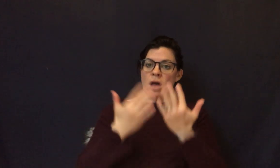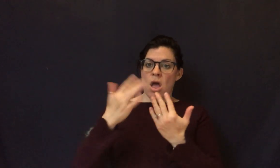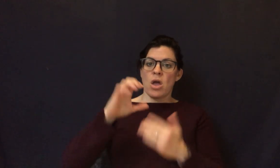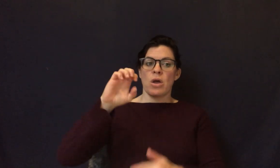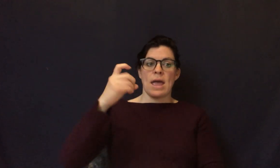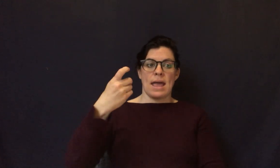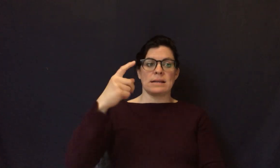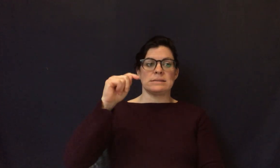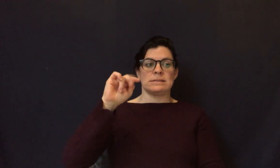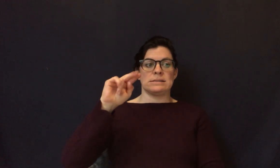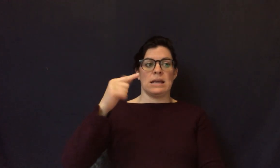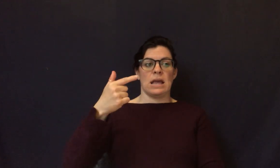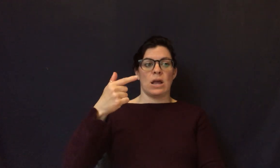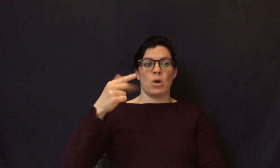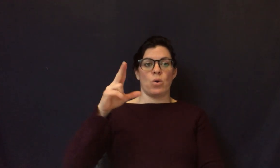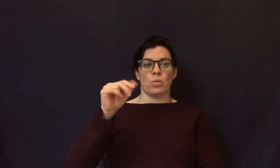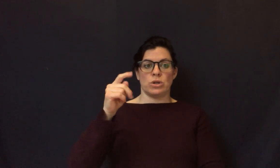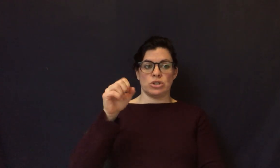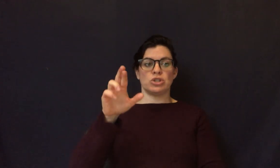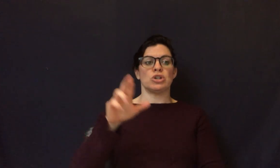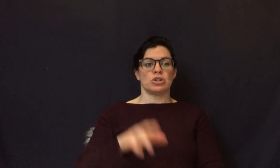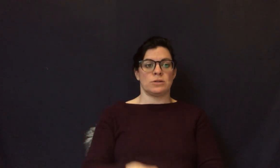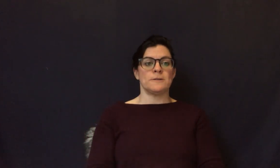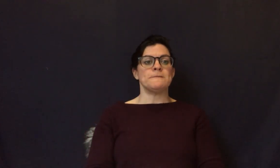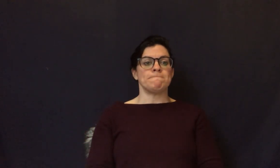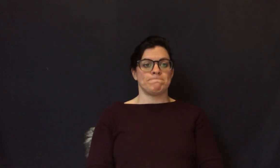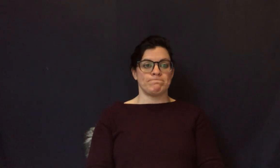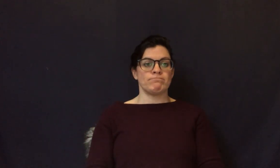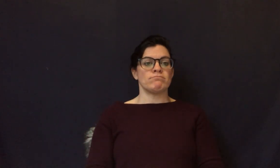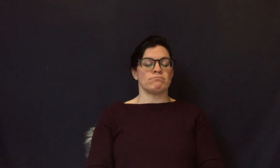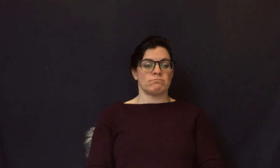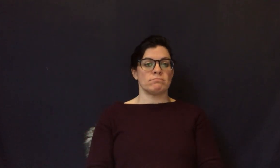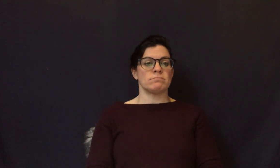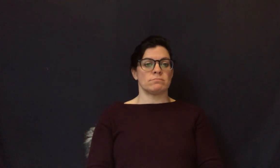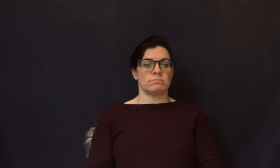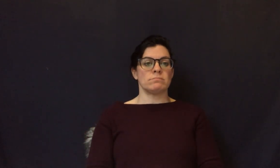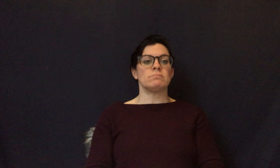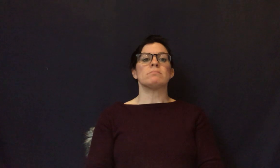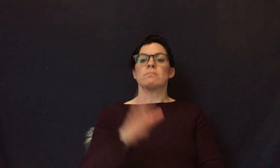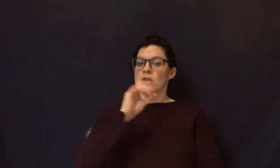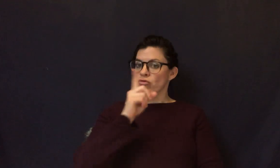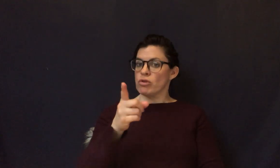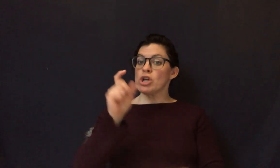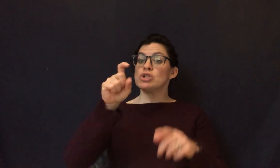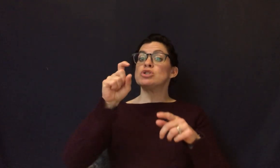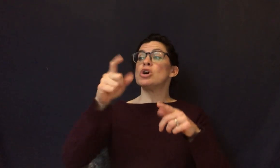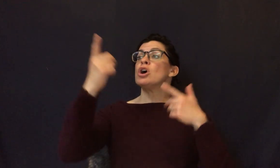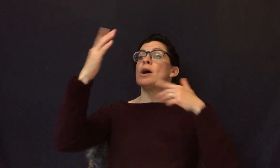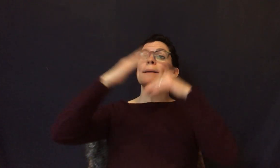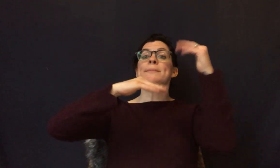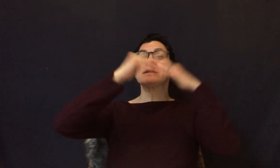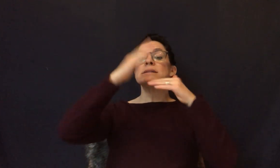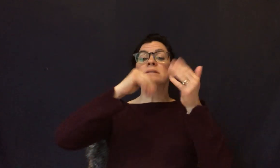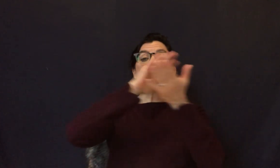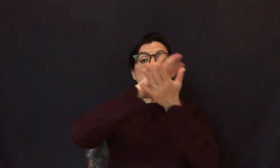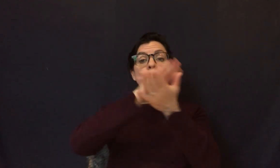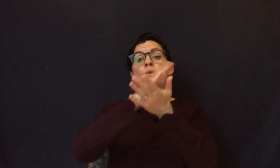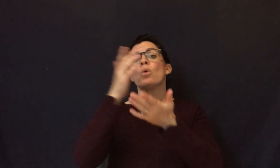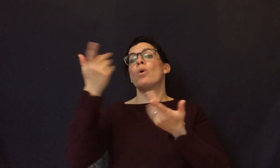in school, and let's take the second floor, okay? What's at one end of the second floor? We have chef's classroom, right across